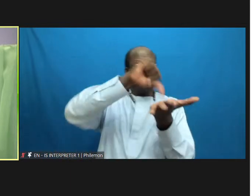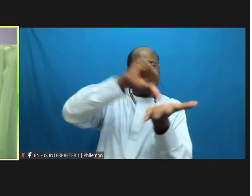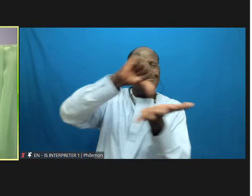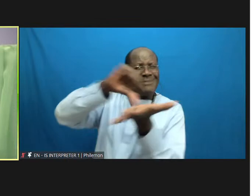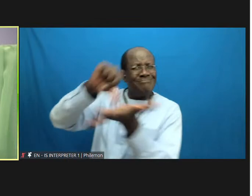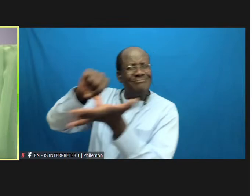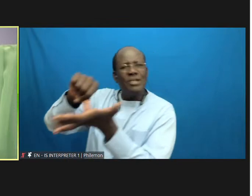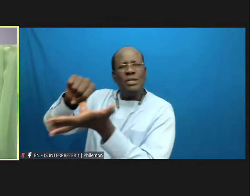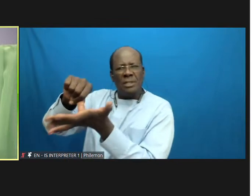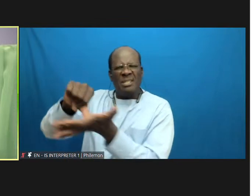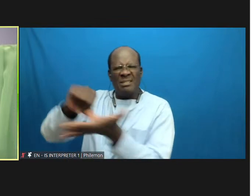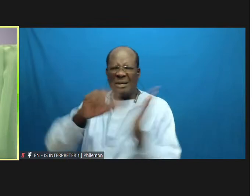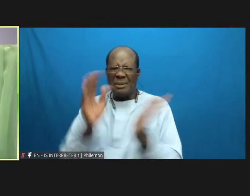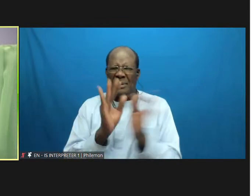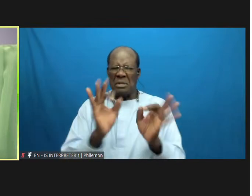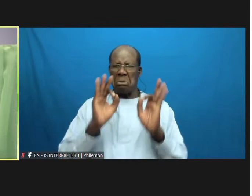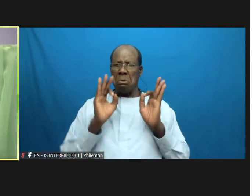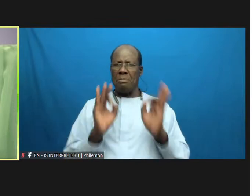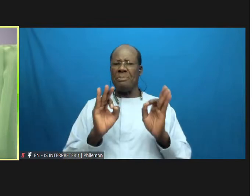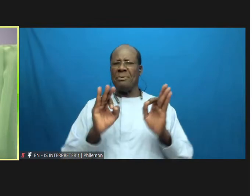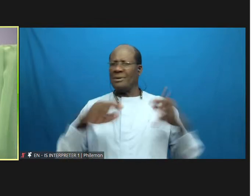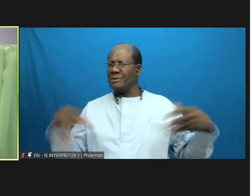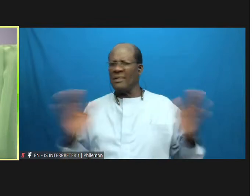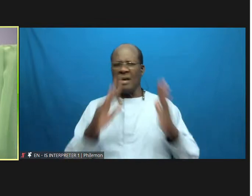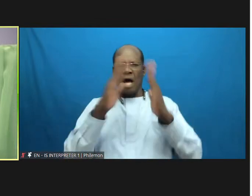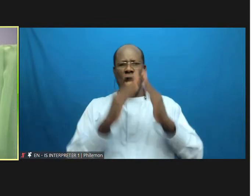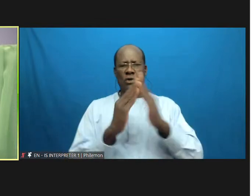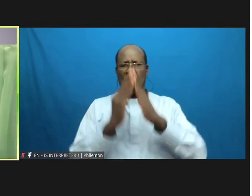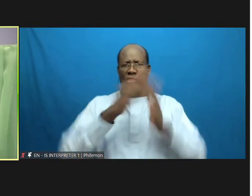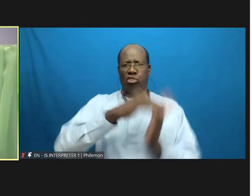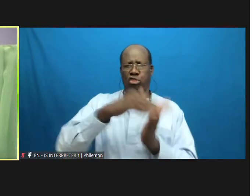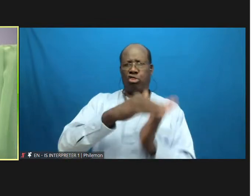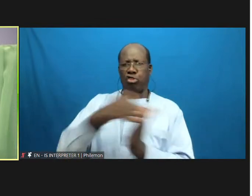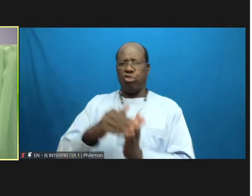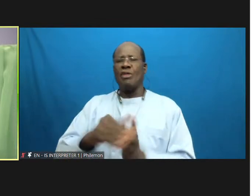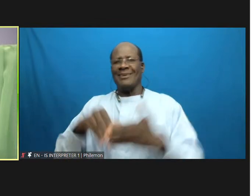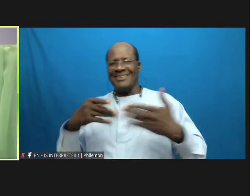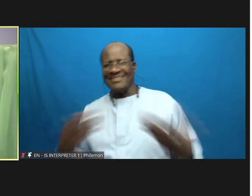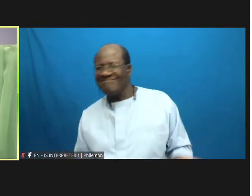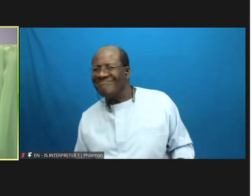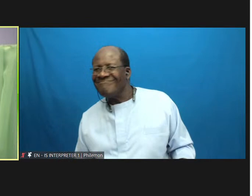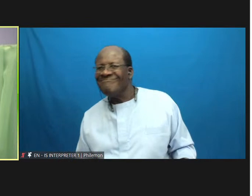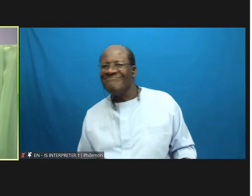that often occurs, quarter settlement, informal settlements, etc.